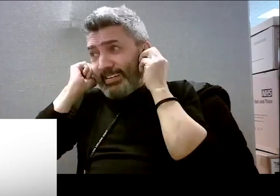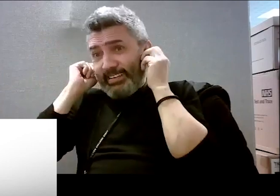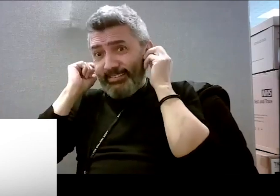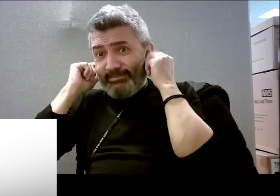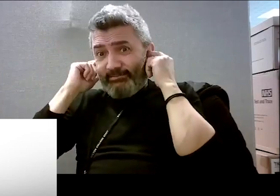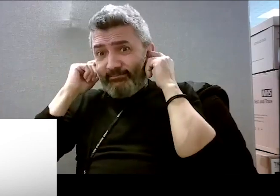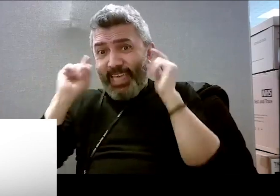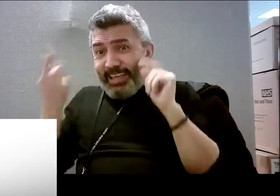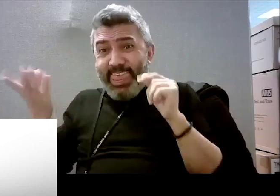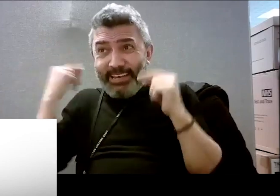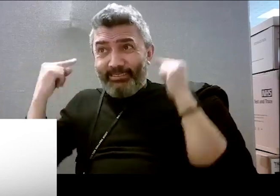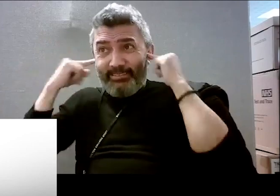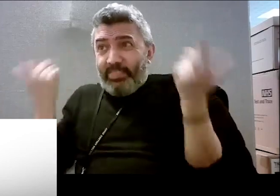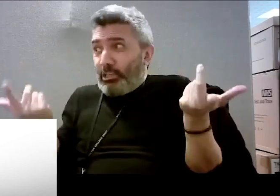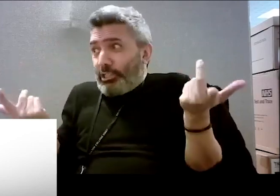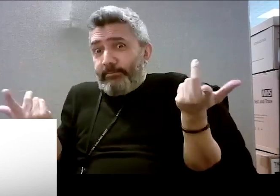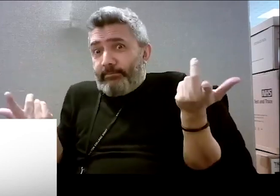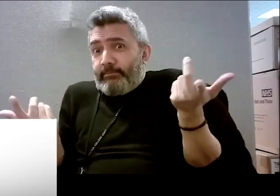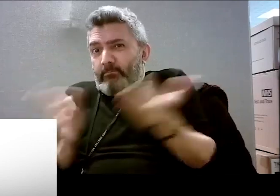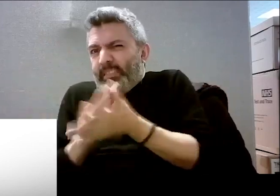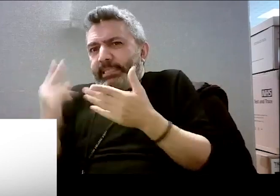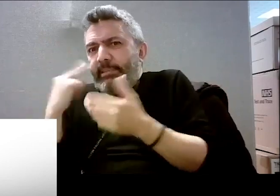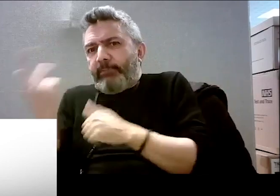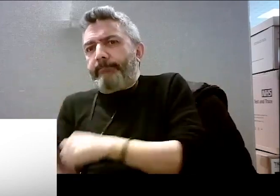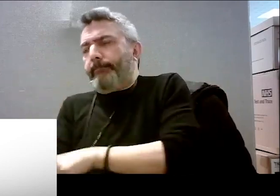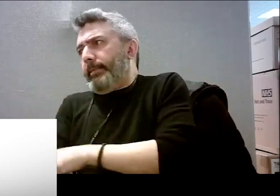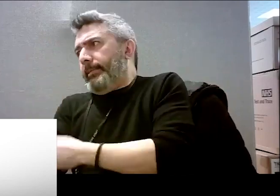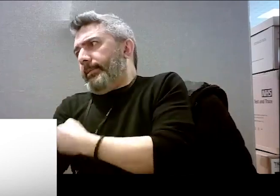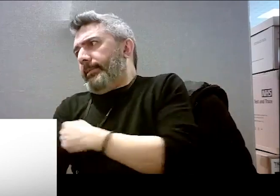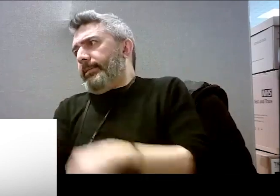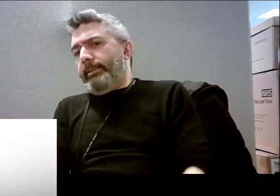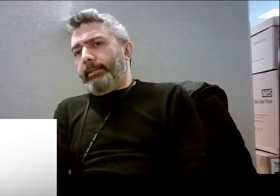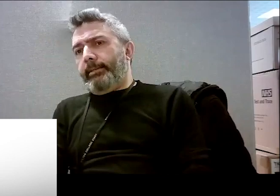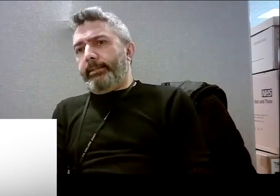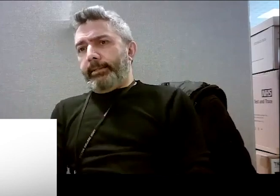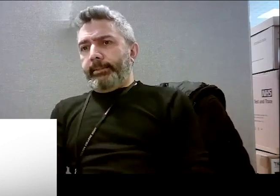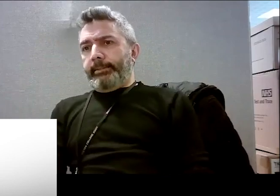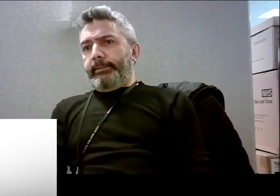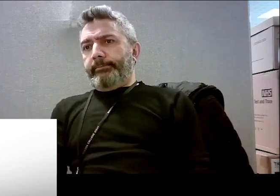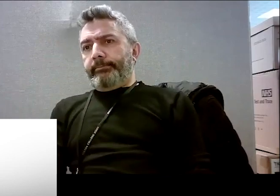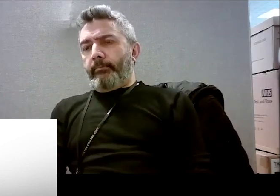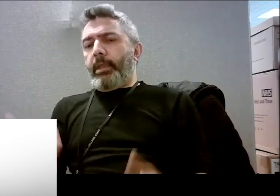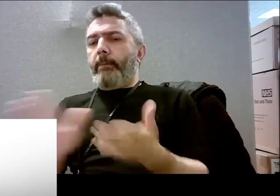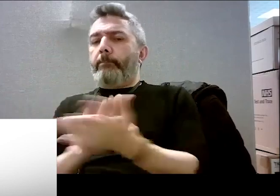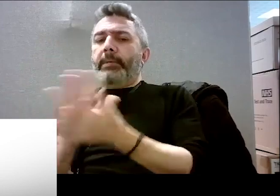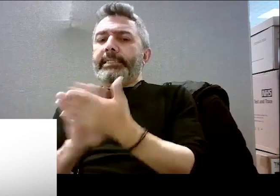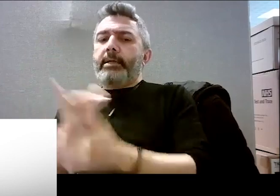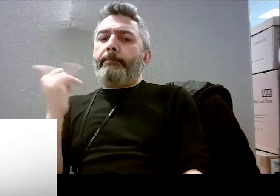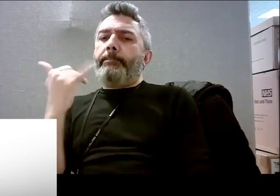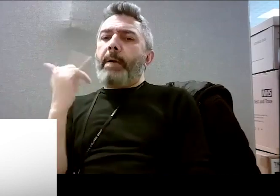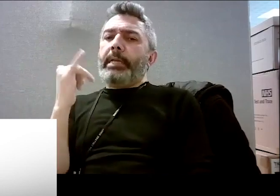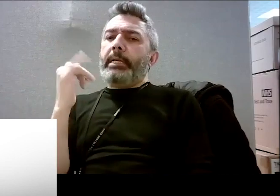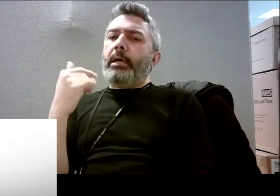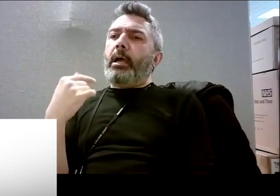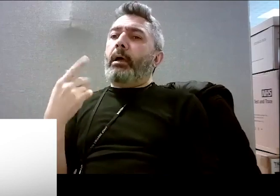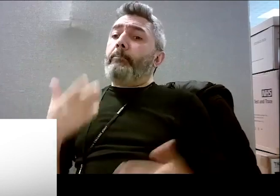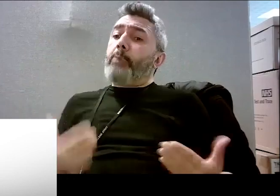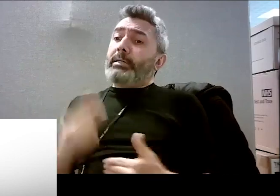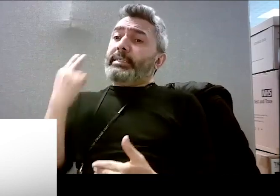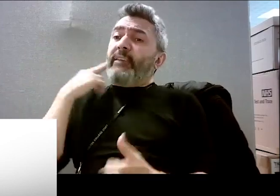think, well, my ears are fine, I just can't hear. That's all. They're not impaired in any way, they